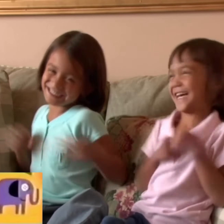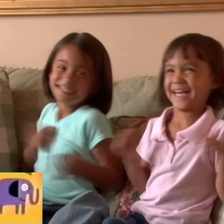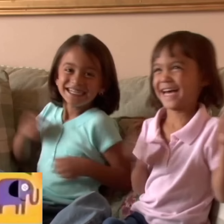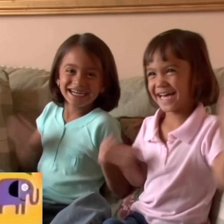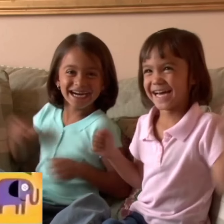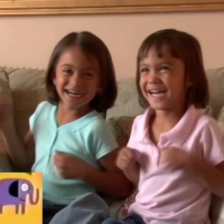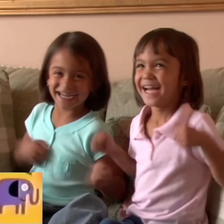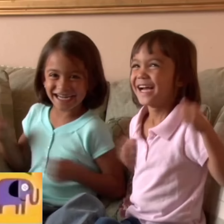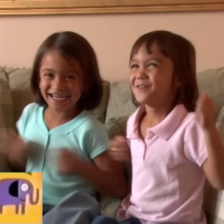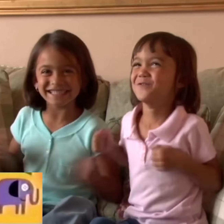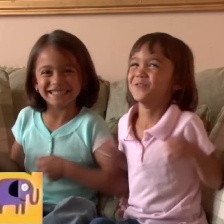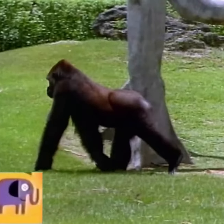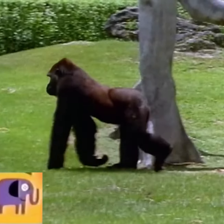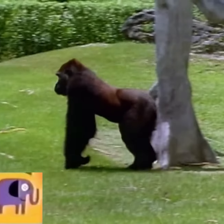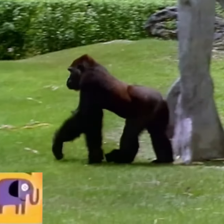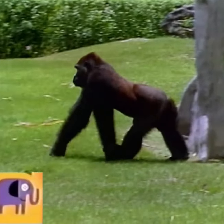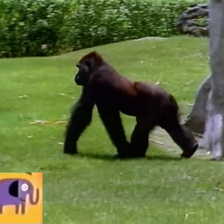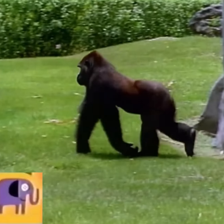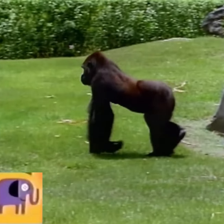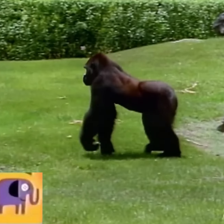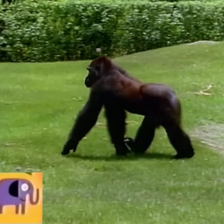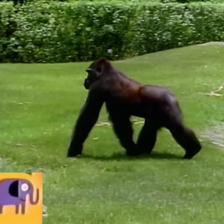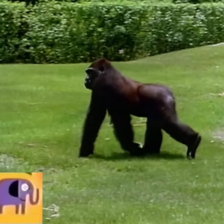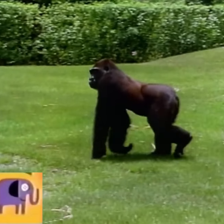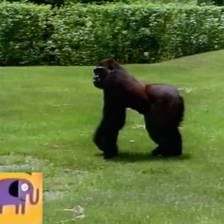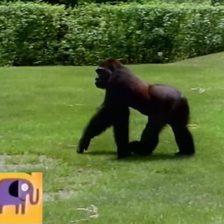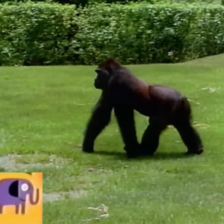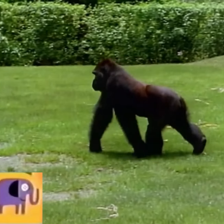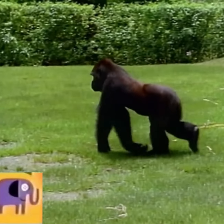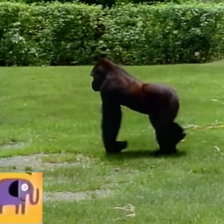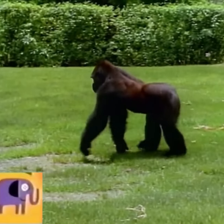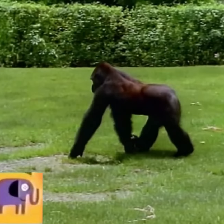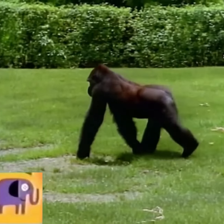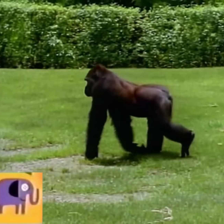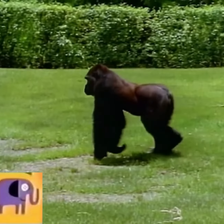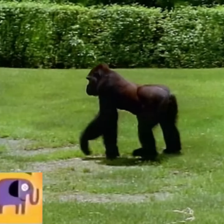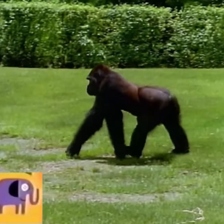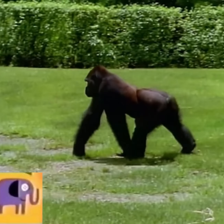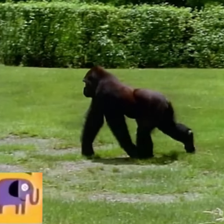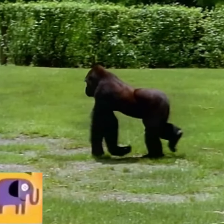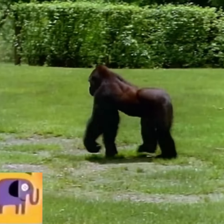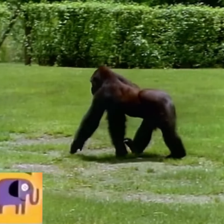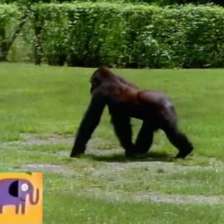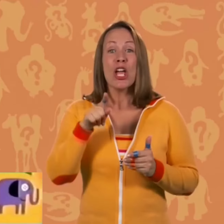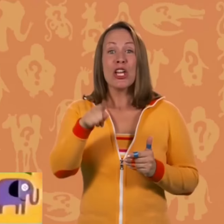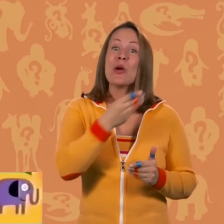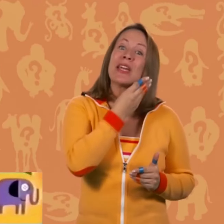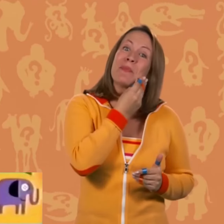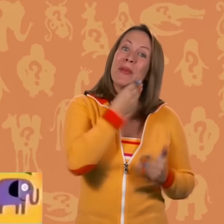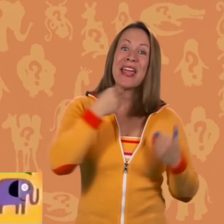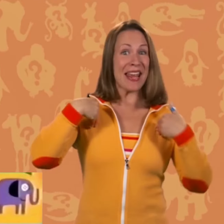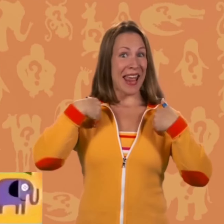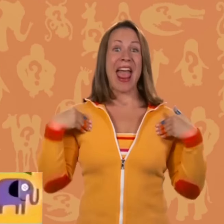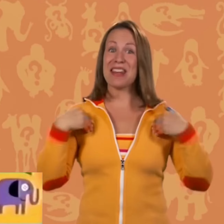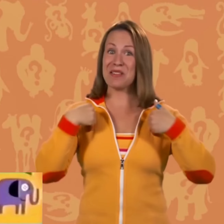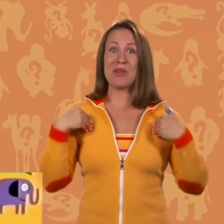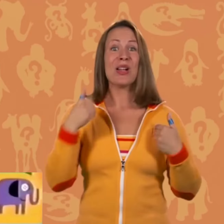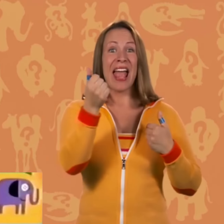then put on an act. Now that you know your animal signs. You can be an animal